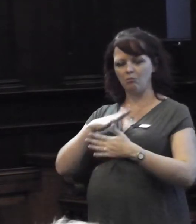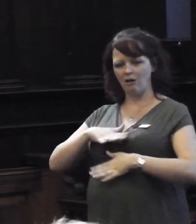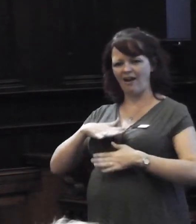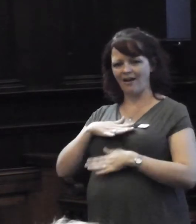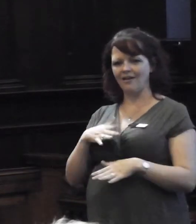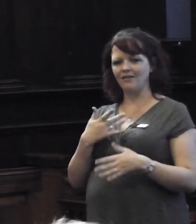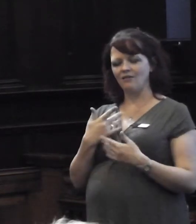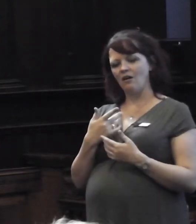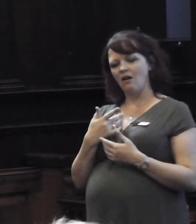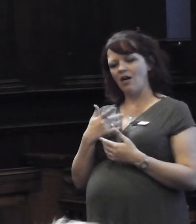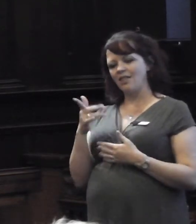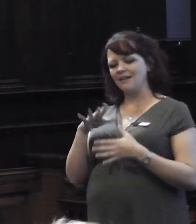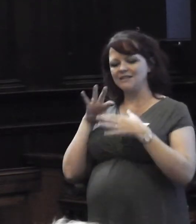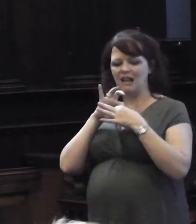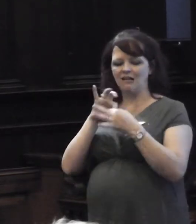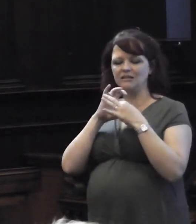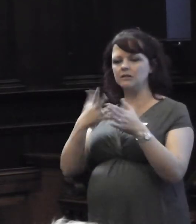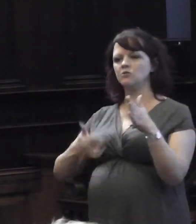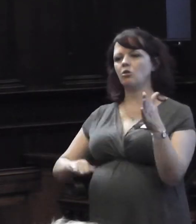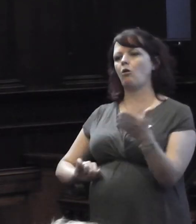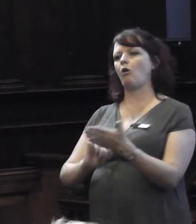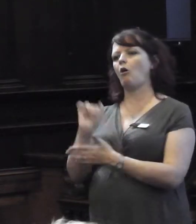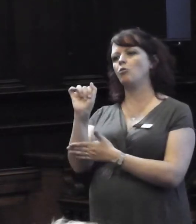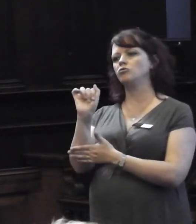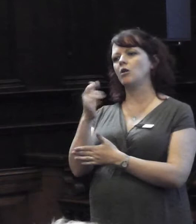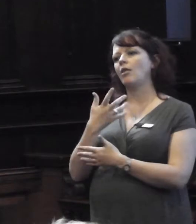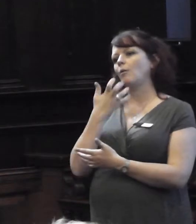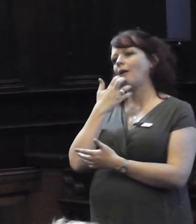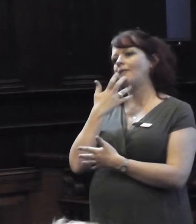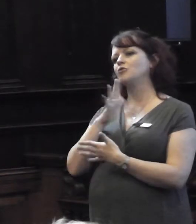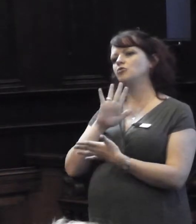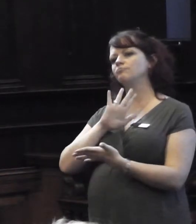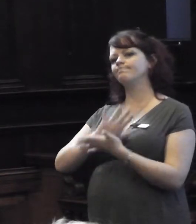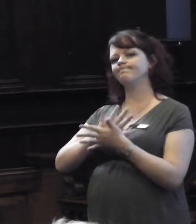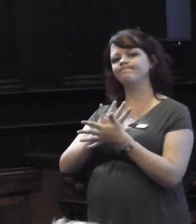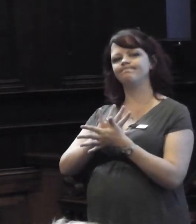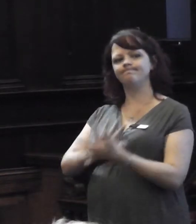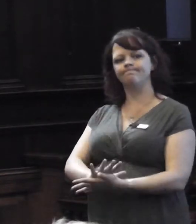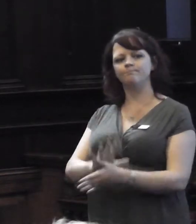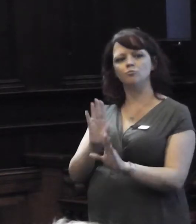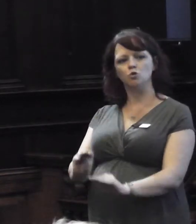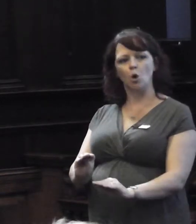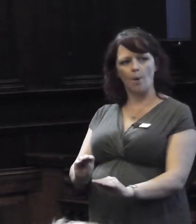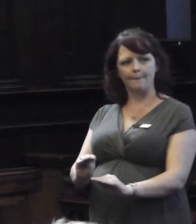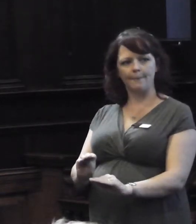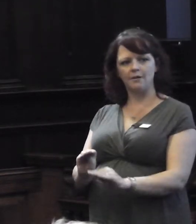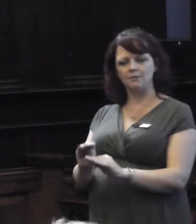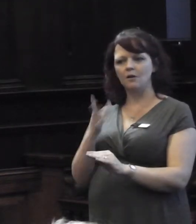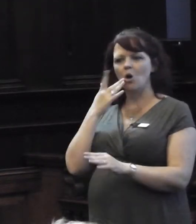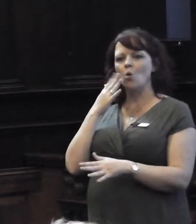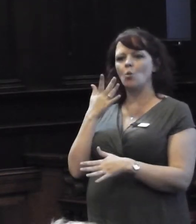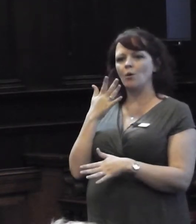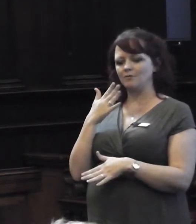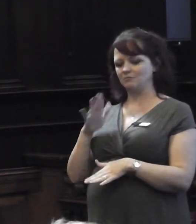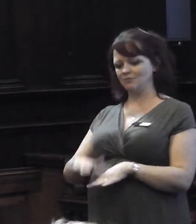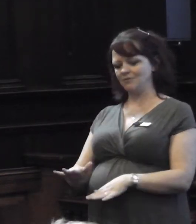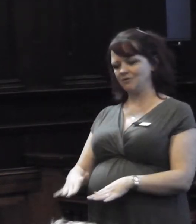culture that must be stamped upon at a child's very early age.